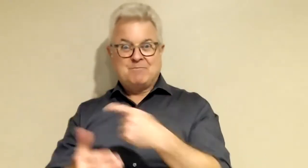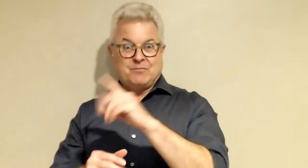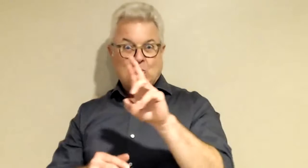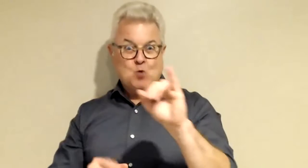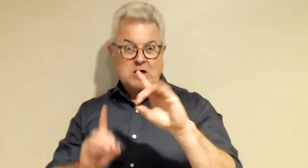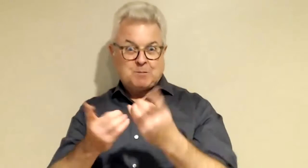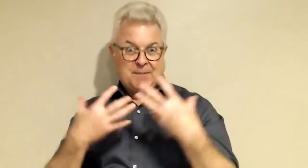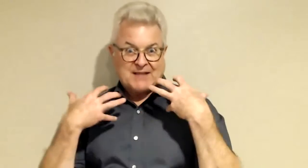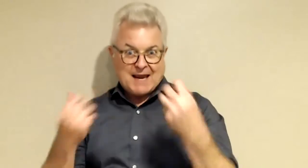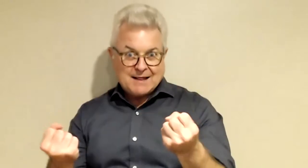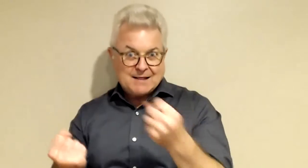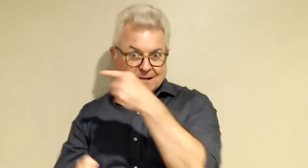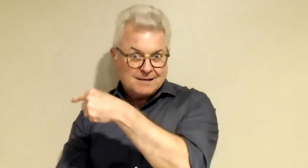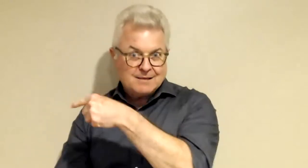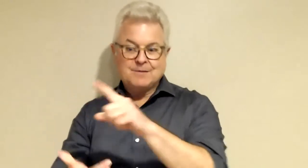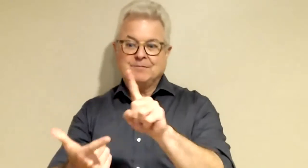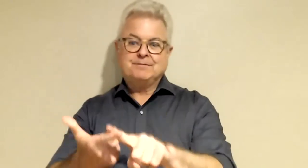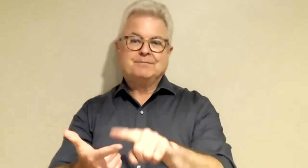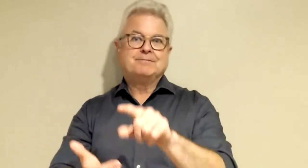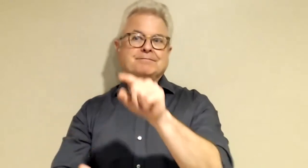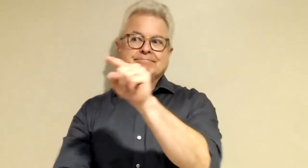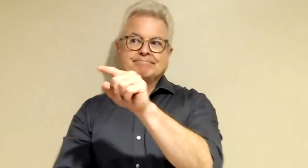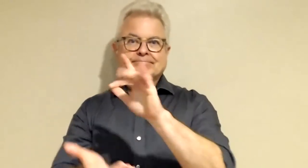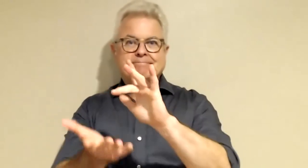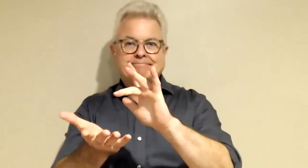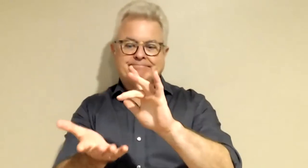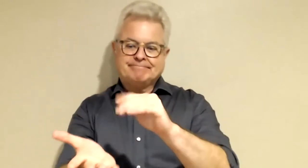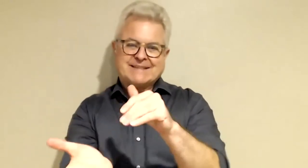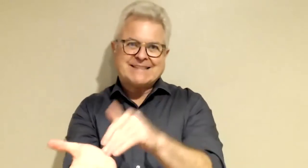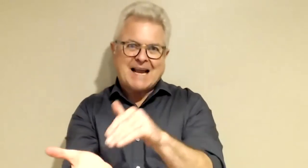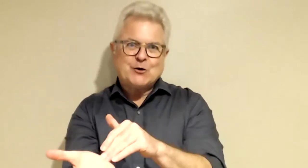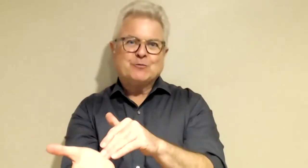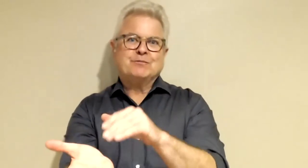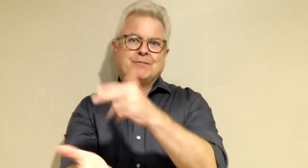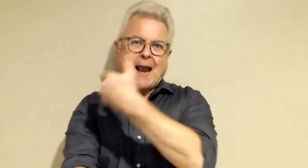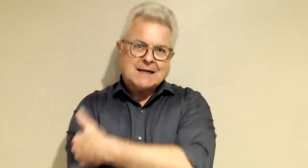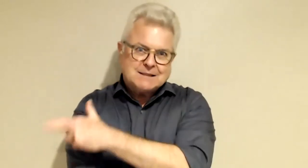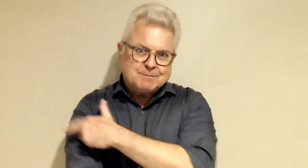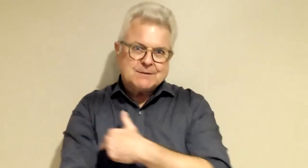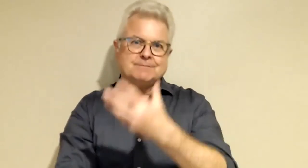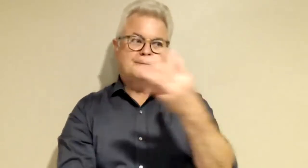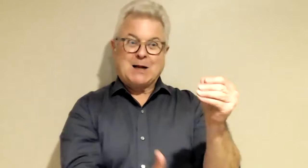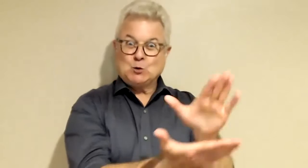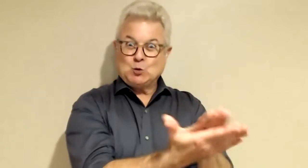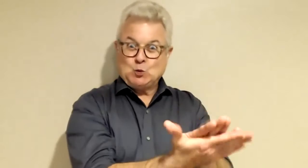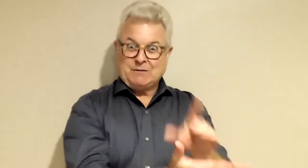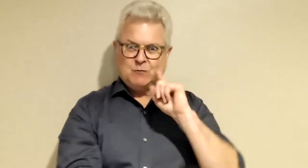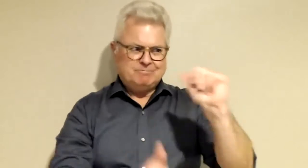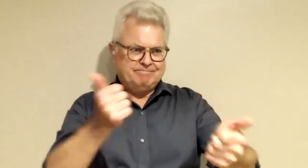up with your vaccines and your boosters. And I'd like to take the opportunity to thank the Department of Health in Rhode Island. I'd like to thank the hospitals, the doctors,